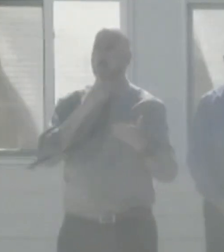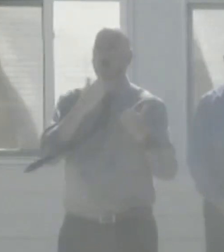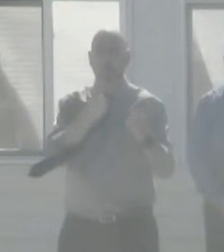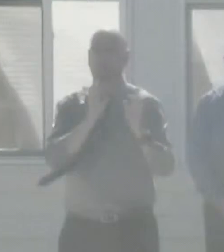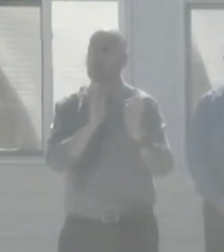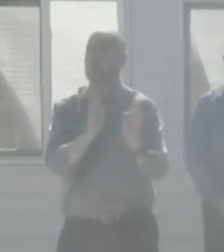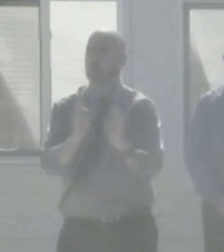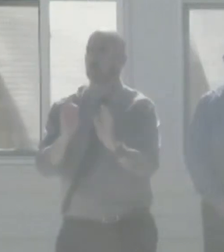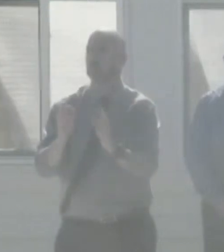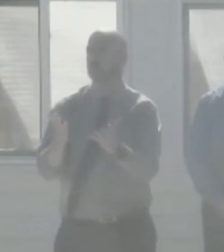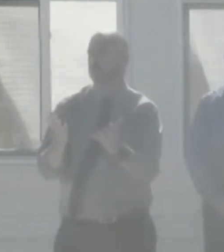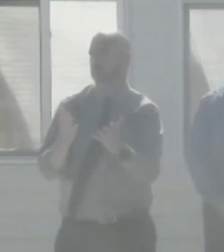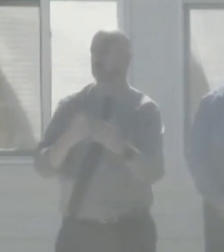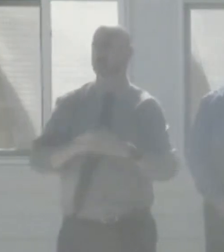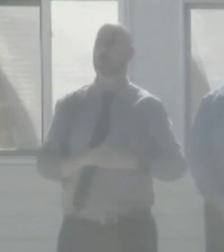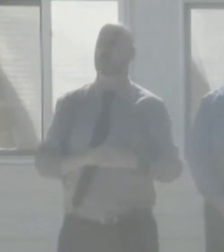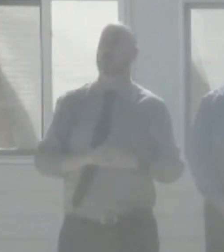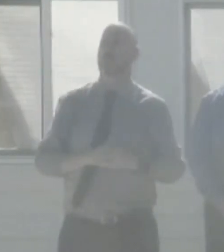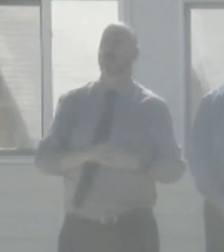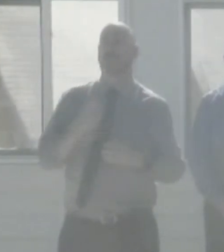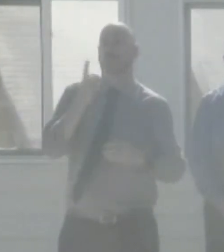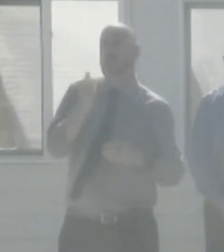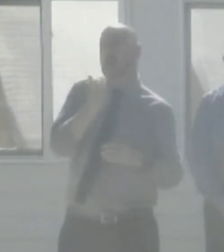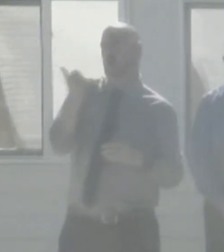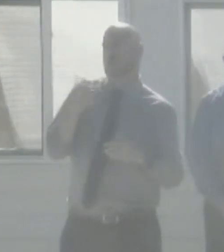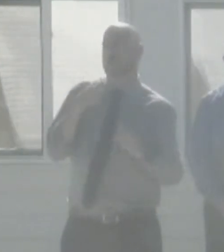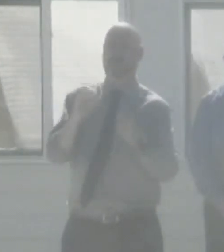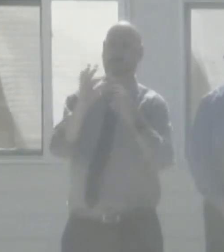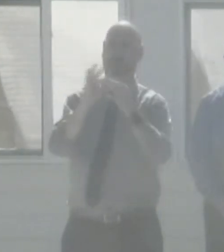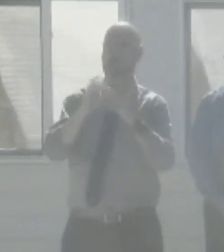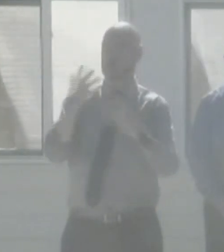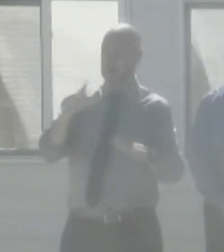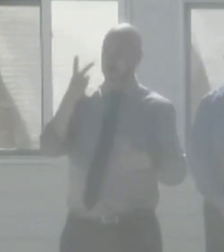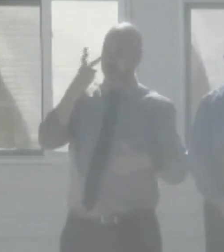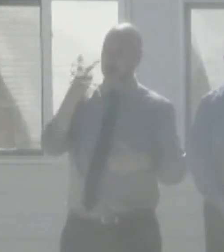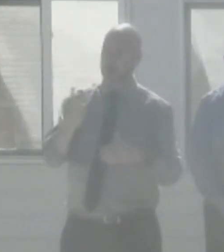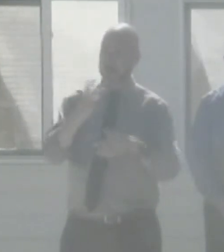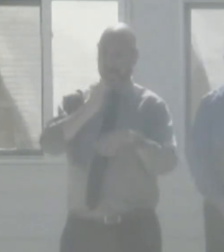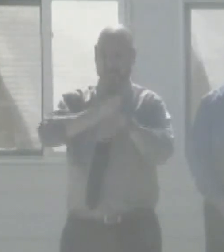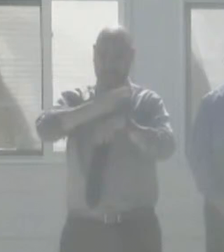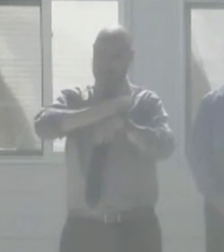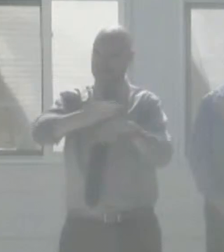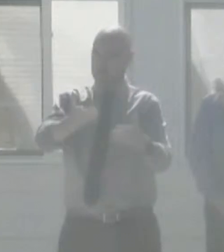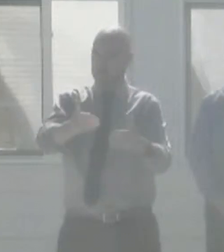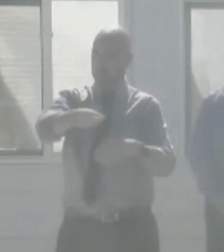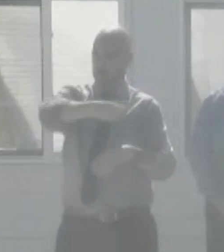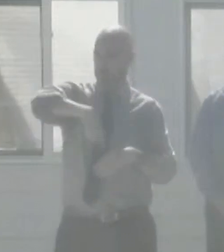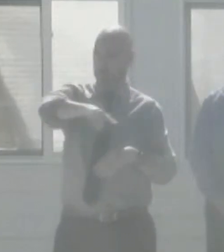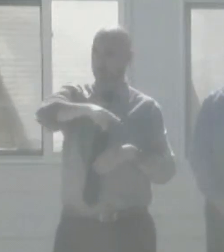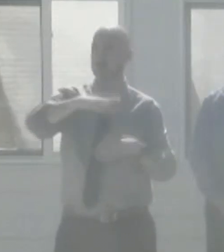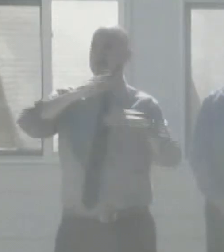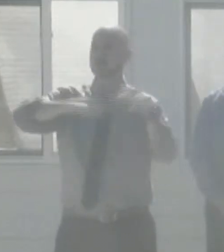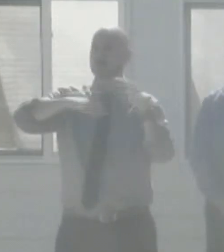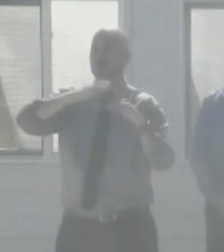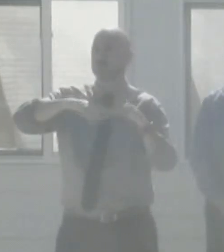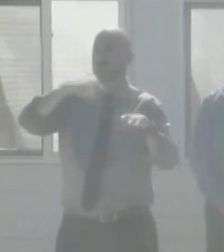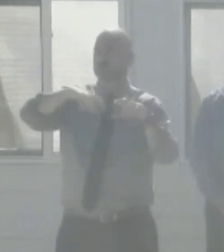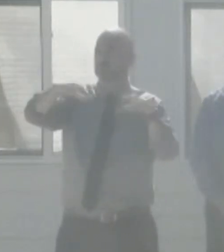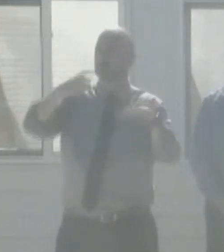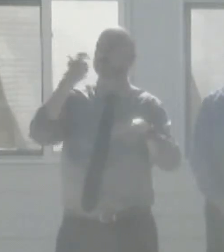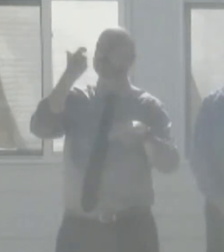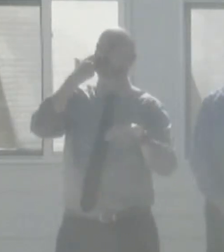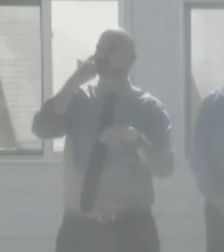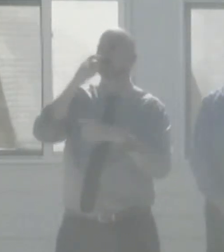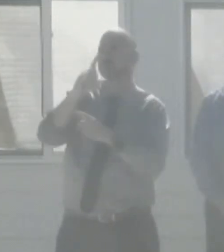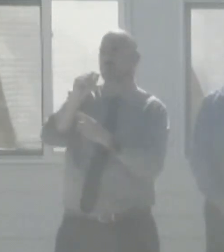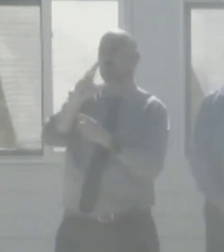by doing our tour with like Siesta Key, I mean, our buildings that were built, in the last 20, 30 years, I mean, they